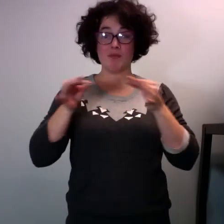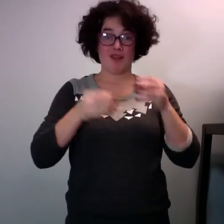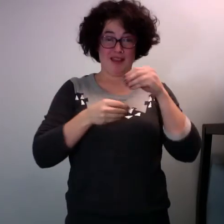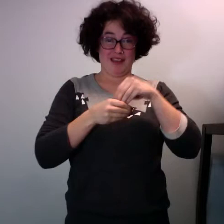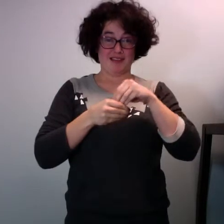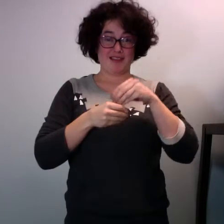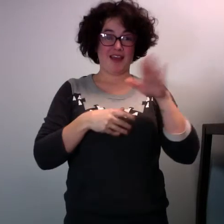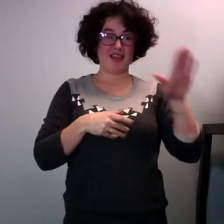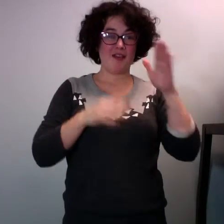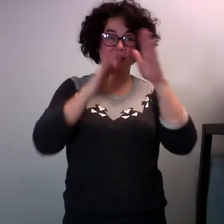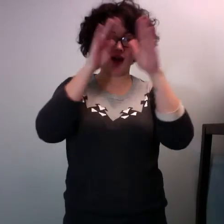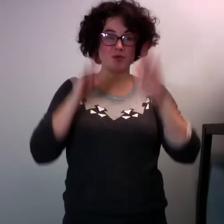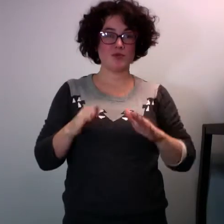we live in today.